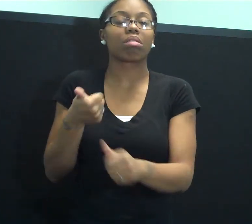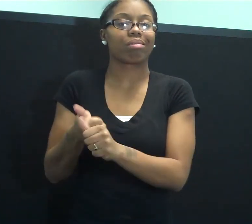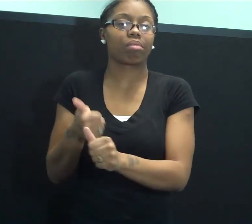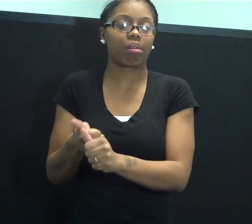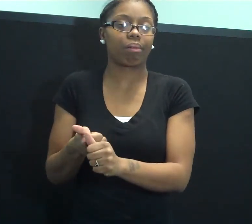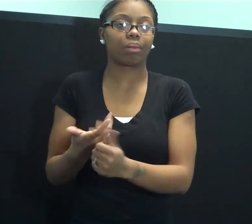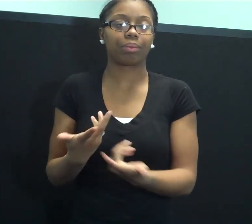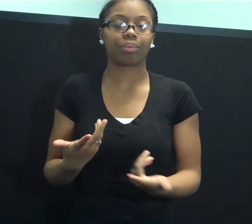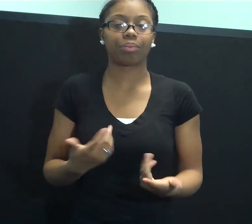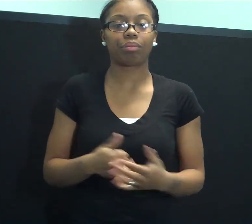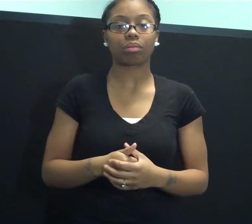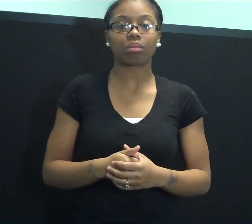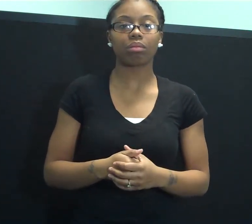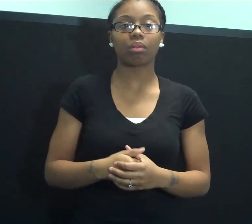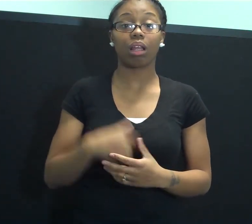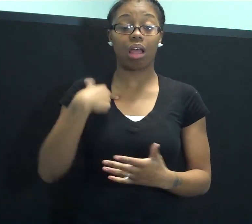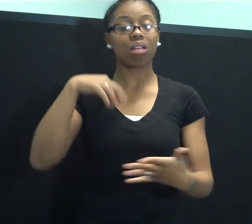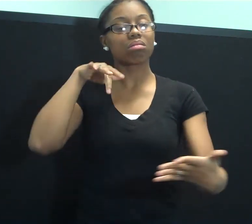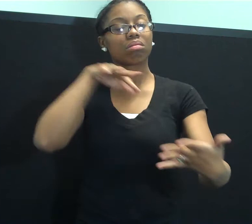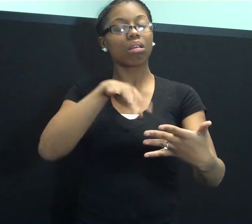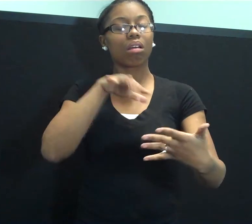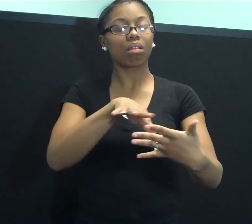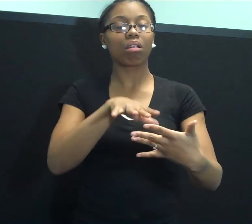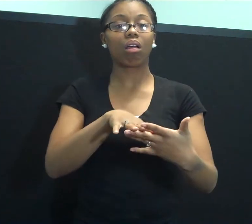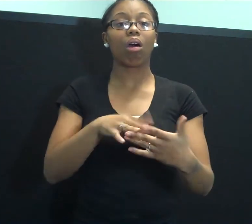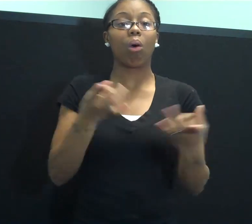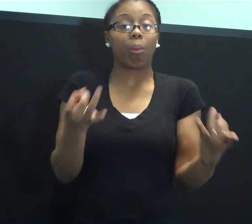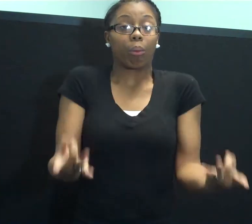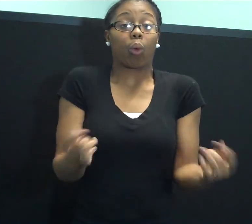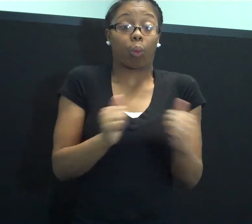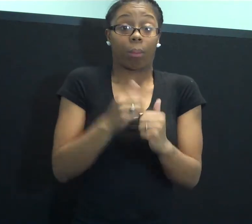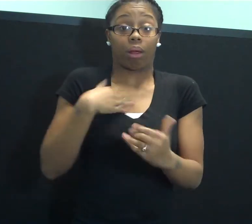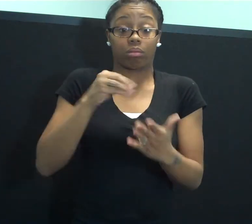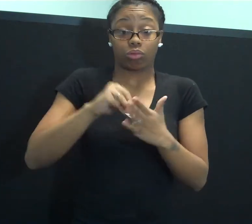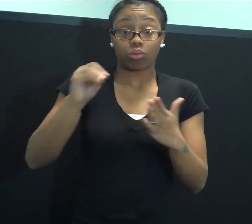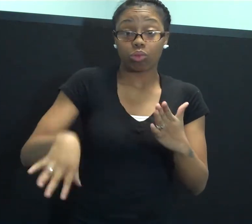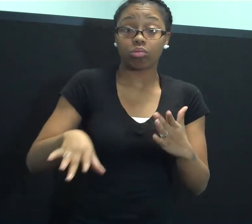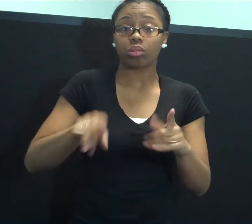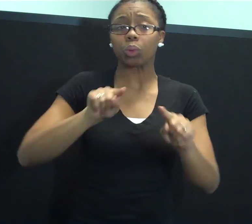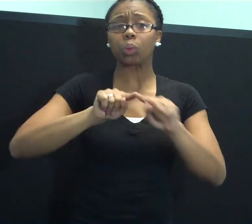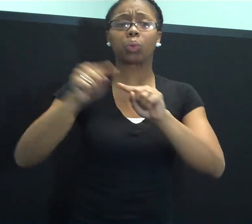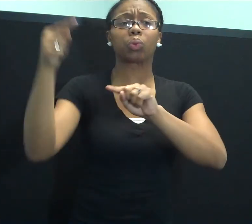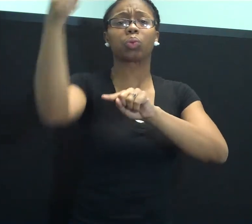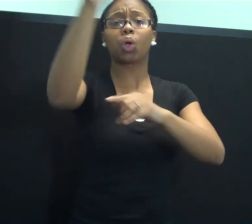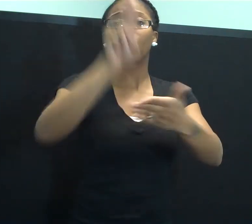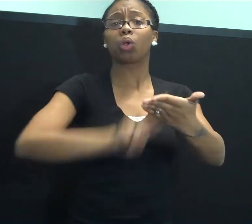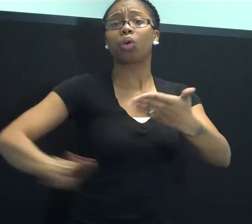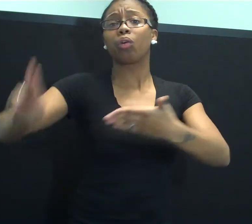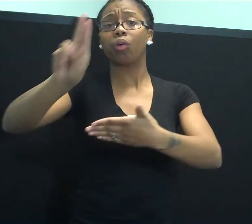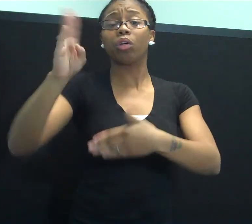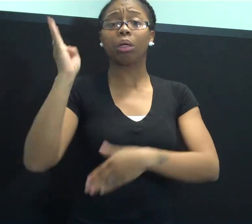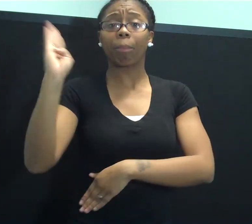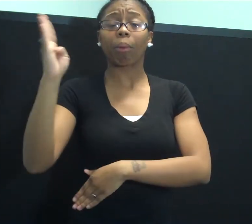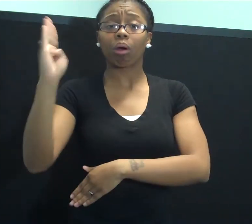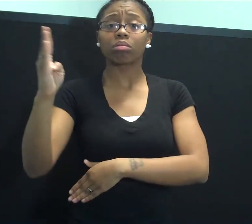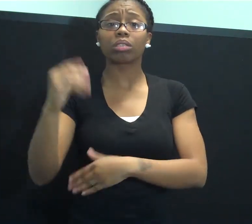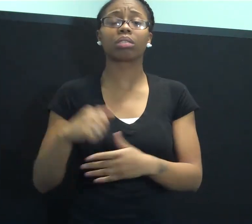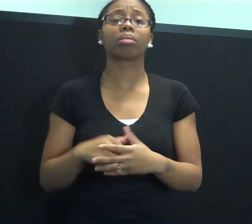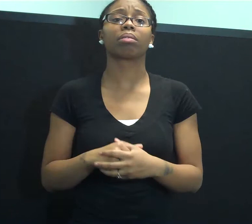When I start out the study of Buddhism with my students at Boston University, I hand out on a piece